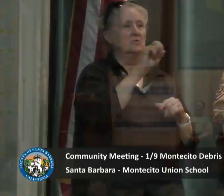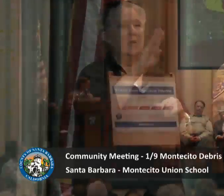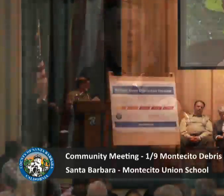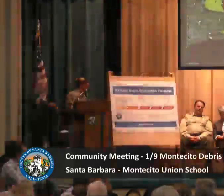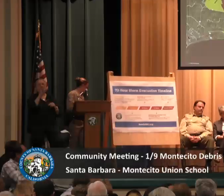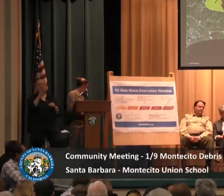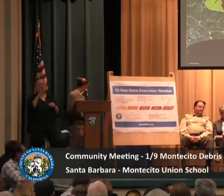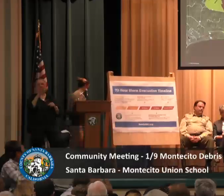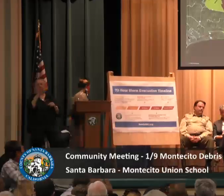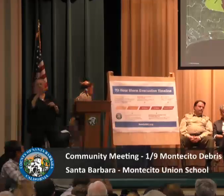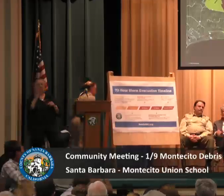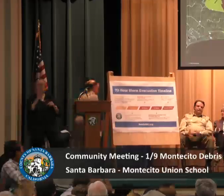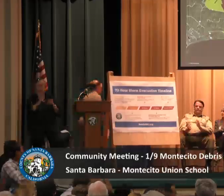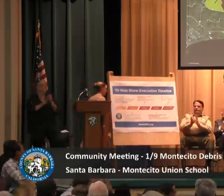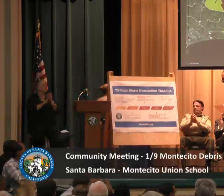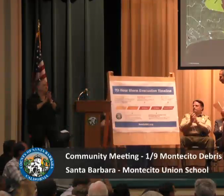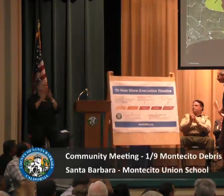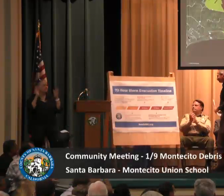Lewin.